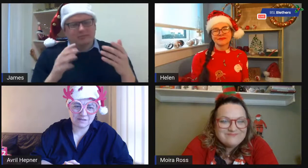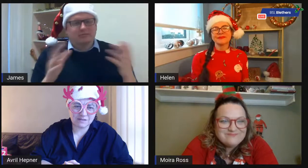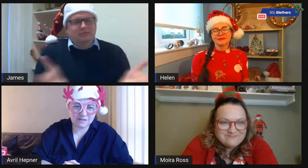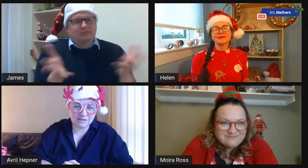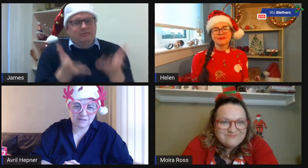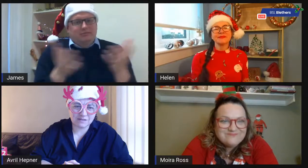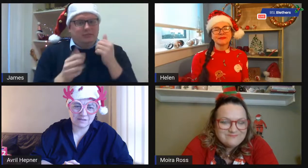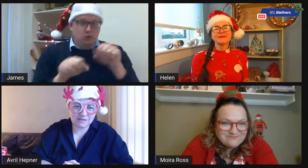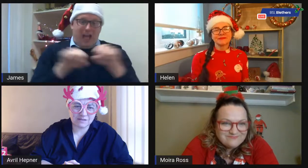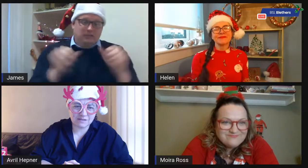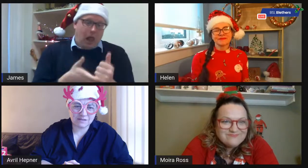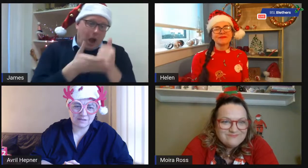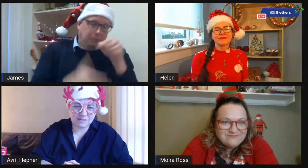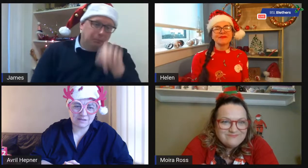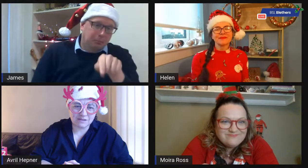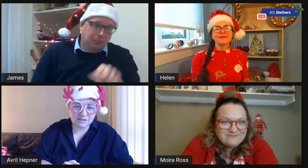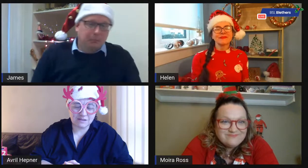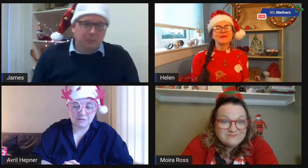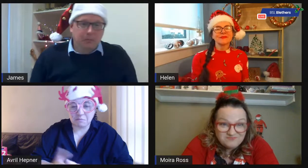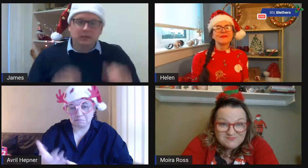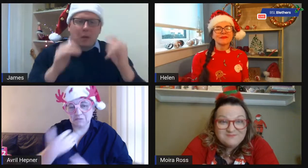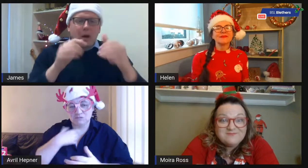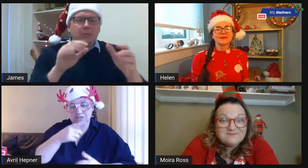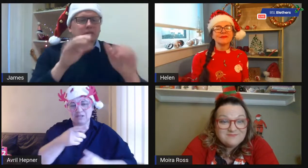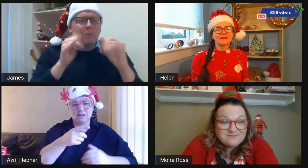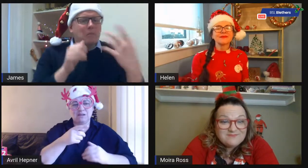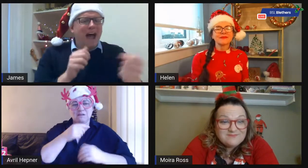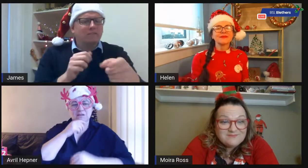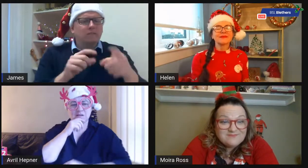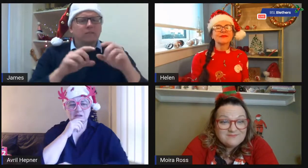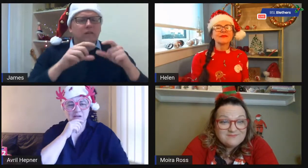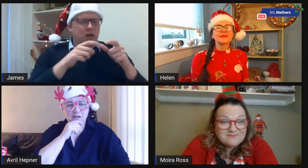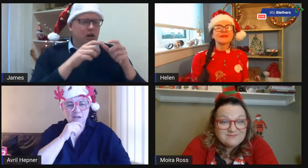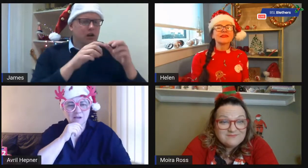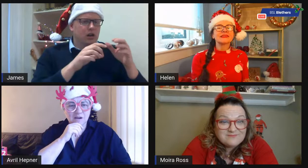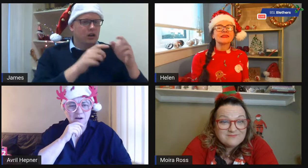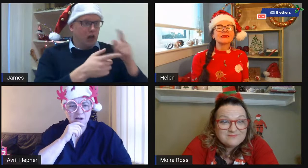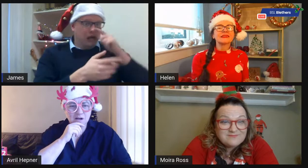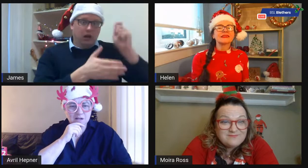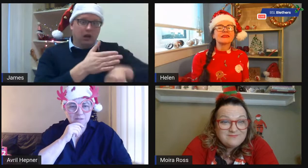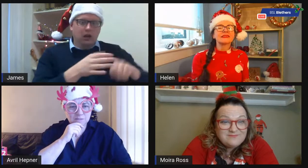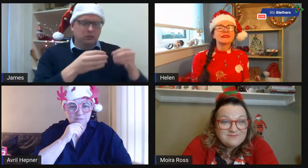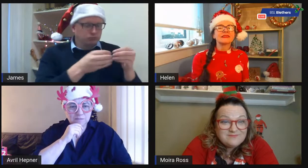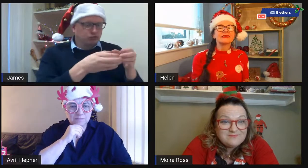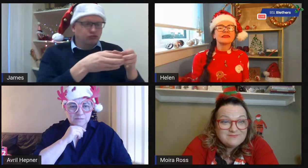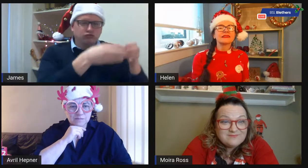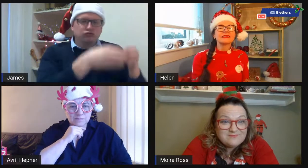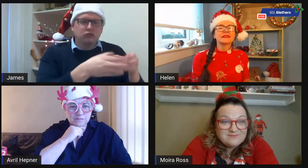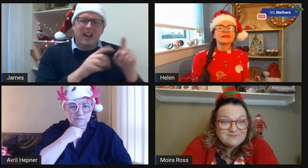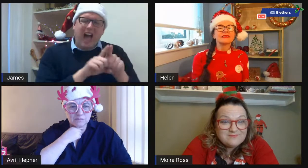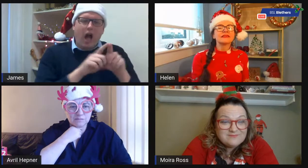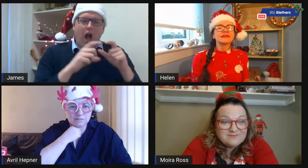think, just really playing games and visual games so that everybody can play their